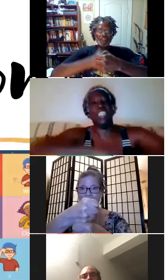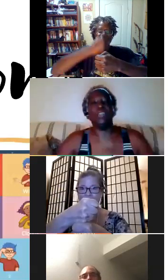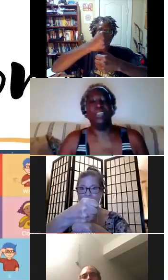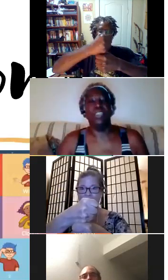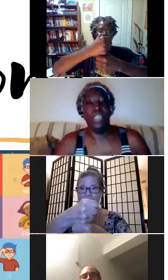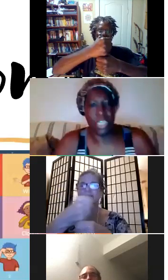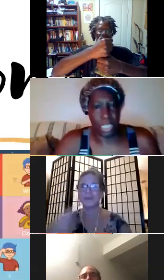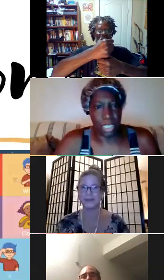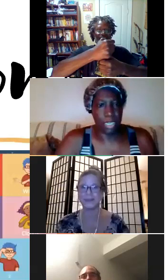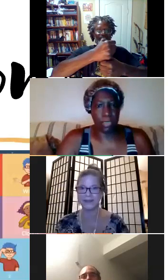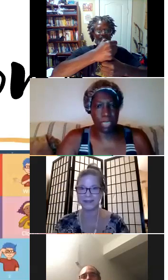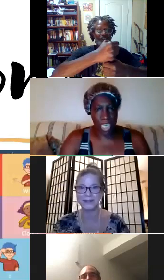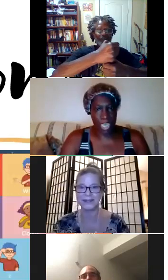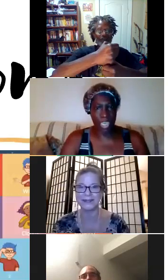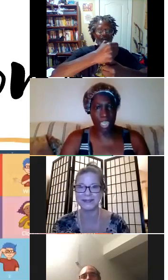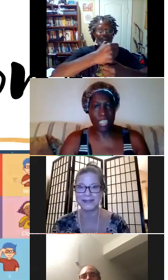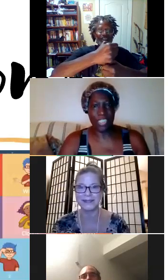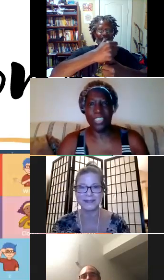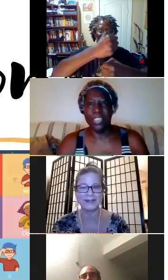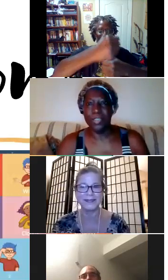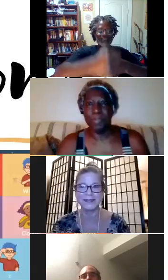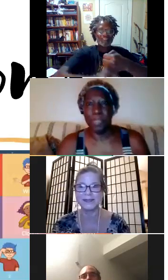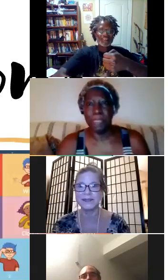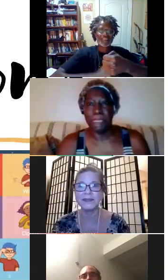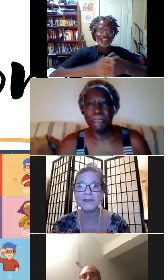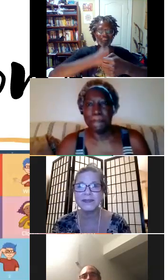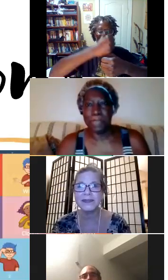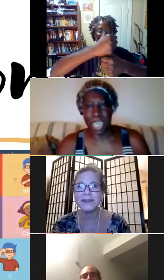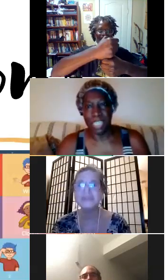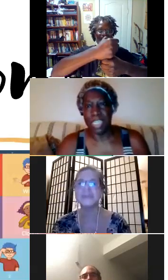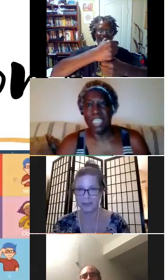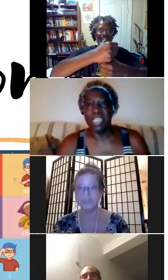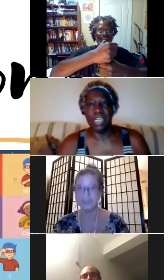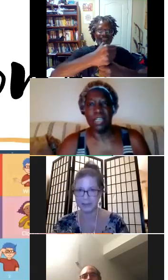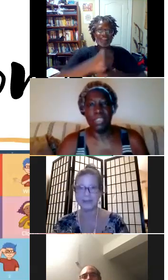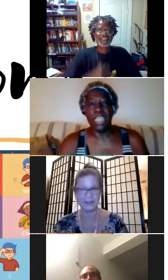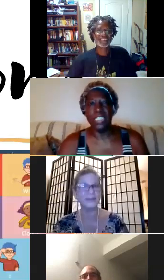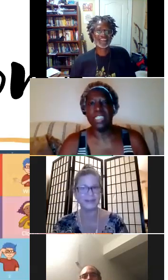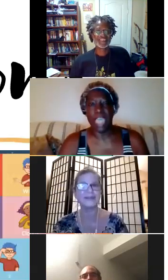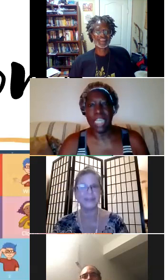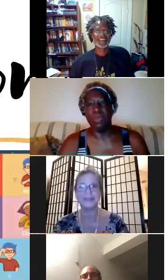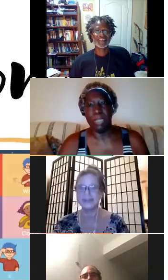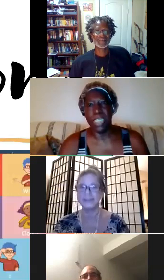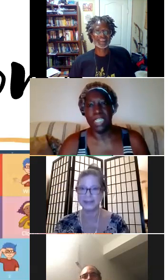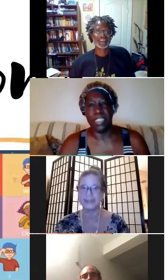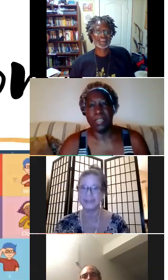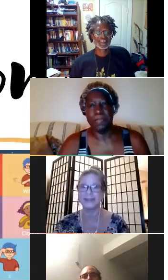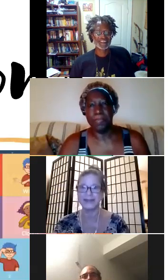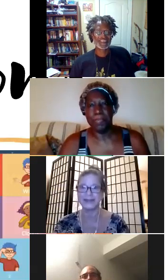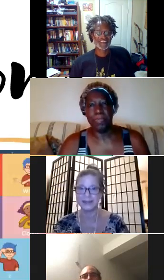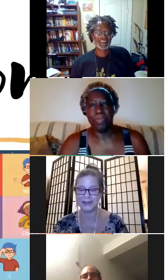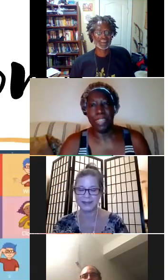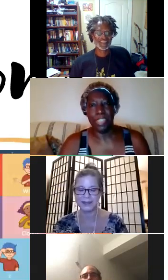That's year. It's the sun. It's the earth Okay. going around the sun. There you go. That's exactly what it means